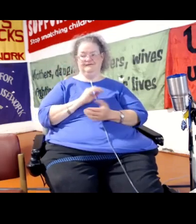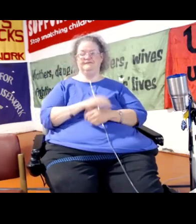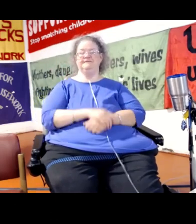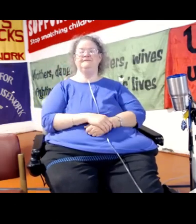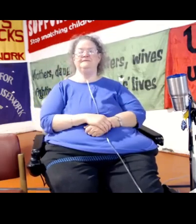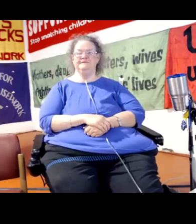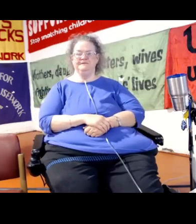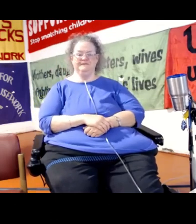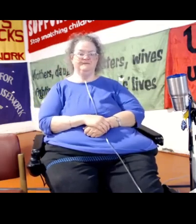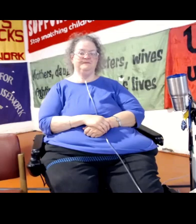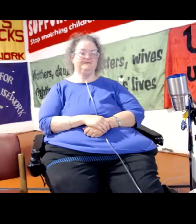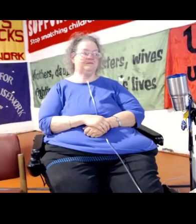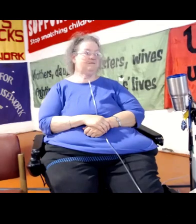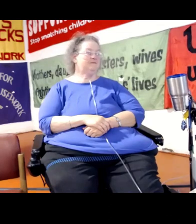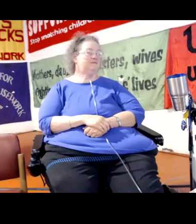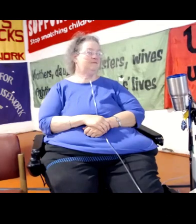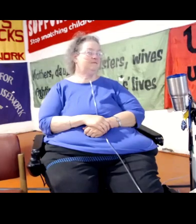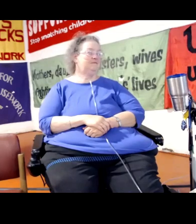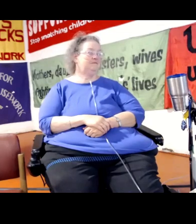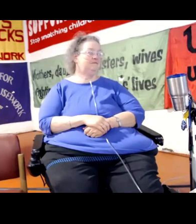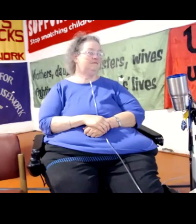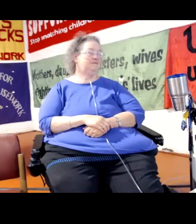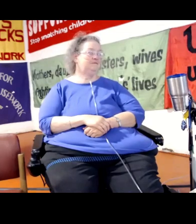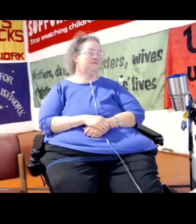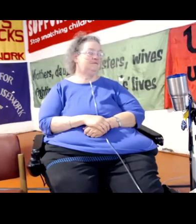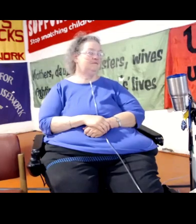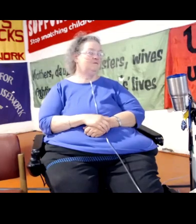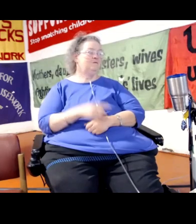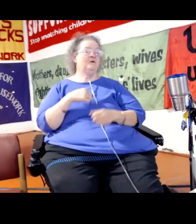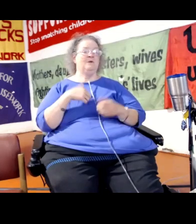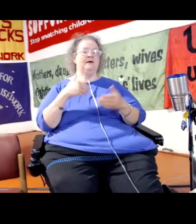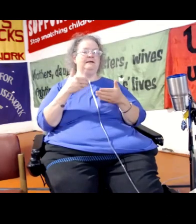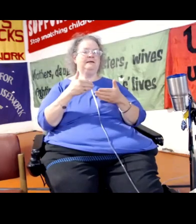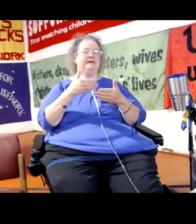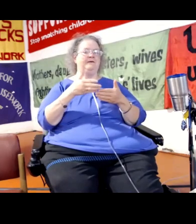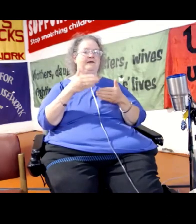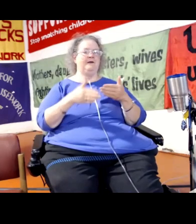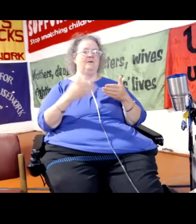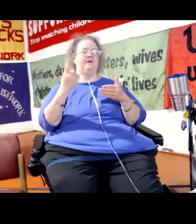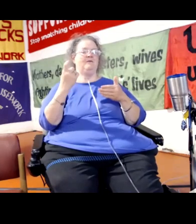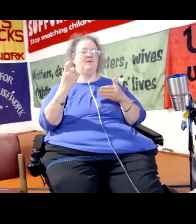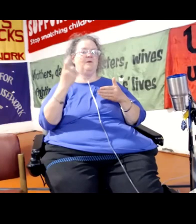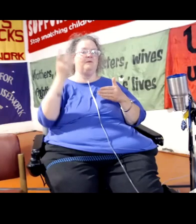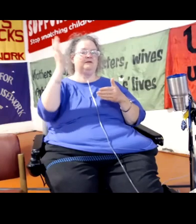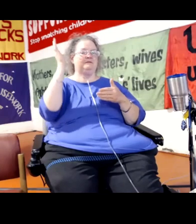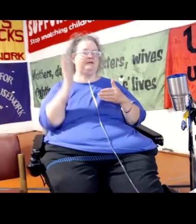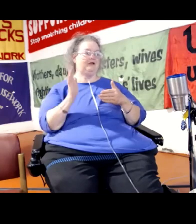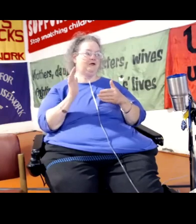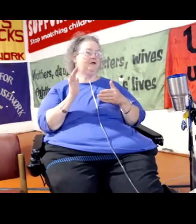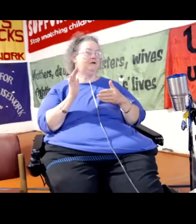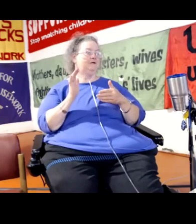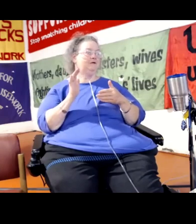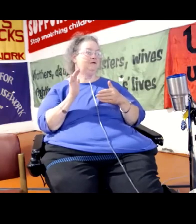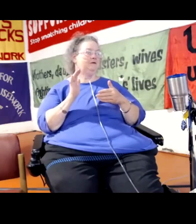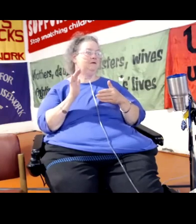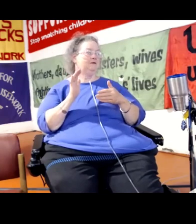All righty. Well, we are right near the end. We have one other speaker